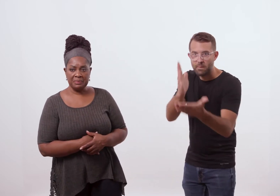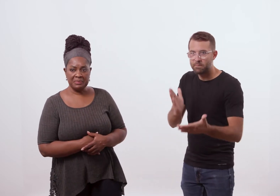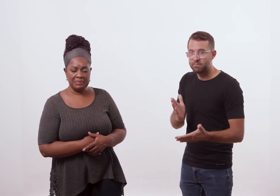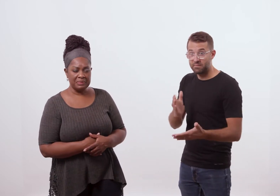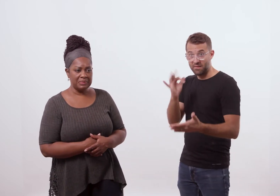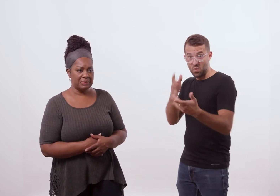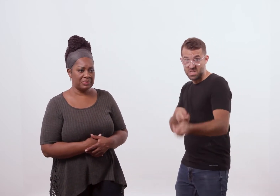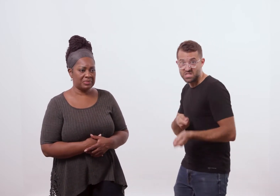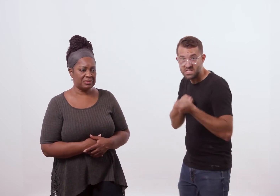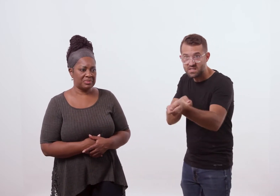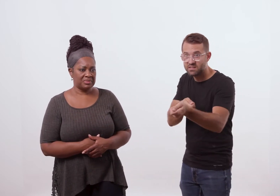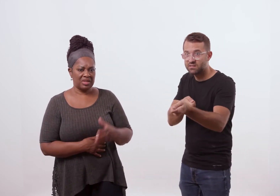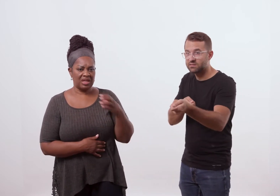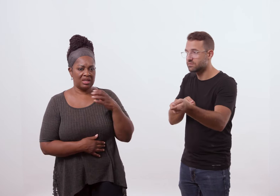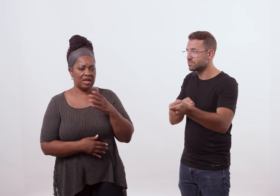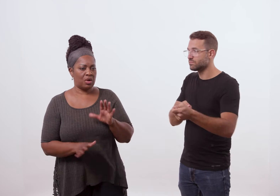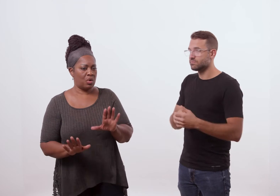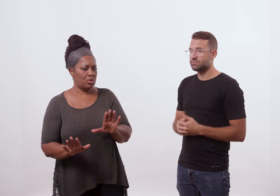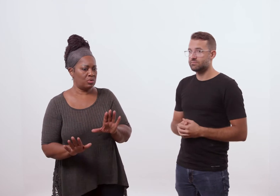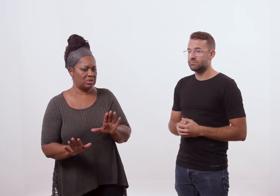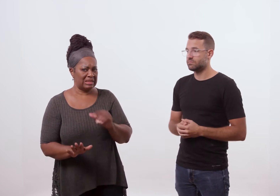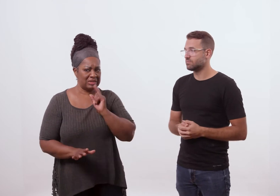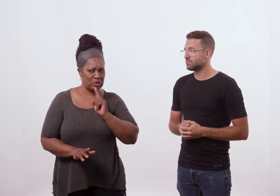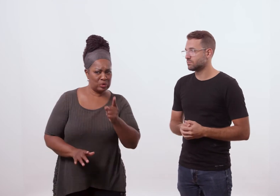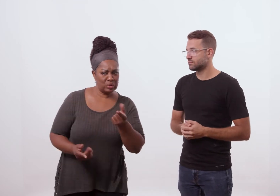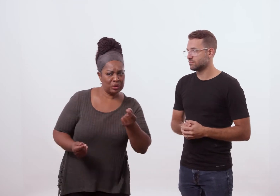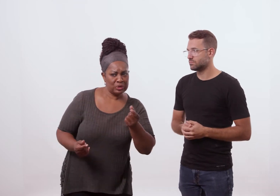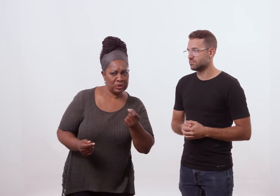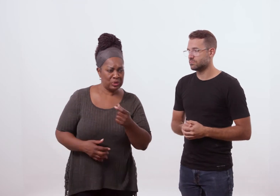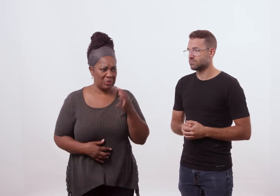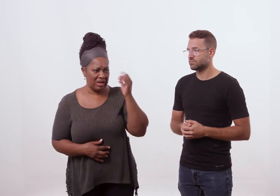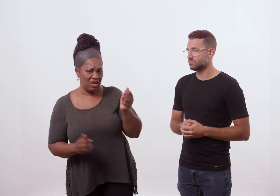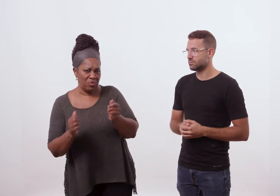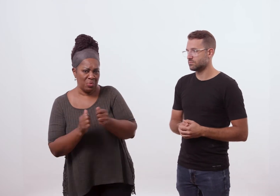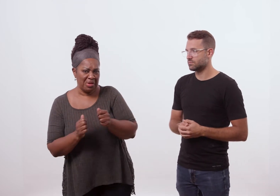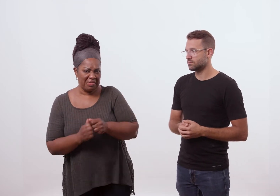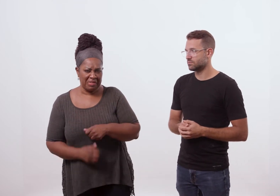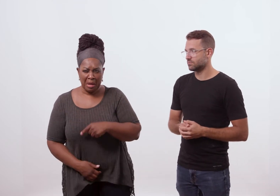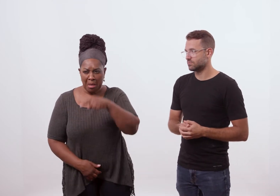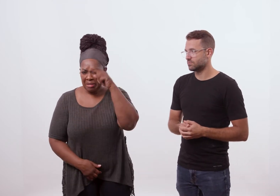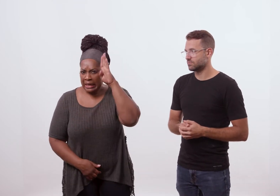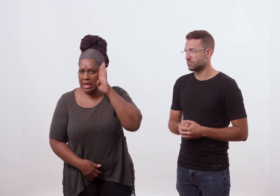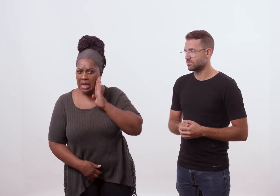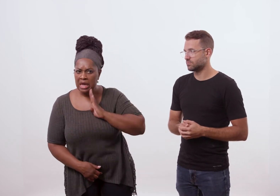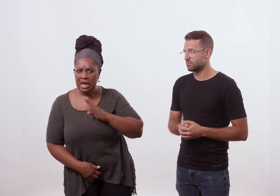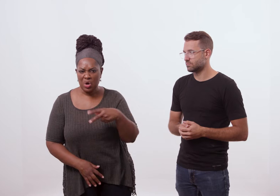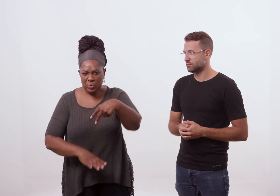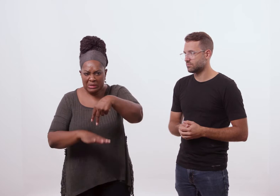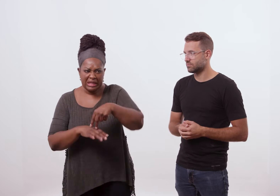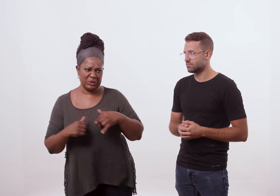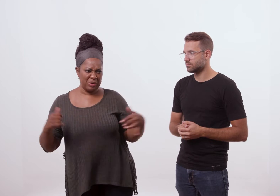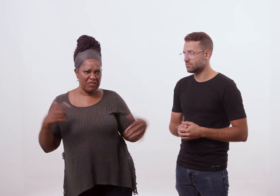gut. Cutter pauses, unsure of what to make of the elf with the night black hair, who stands with